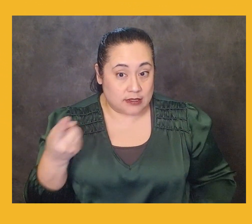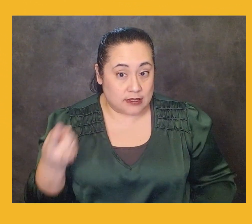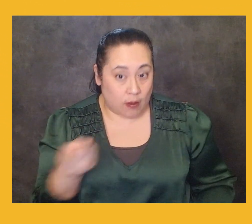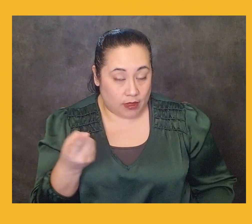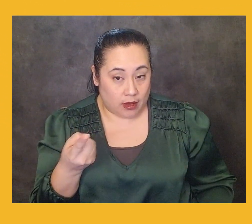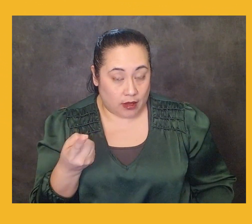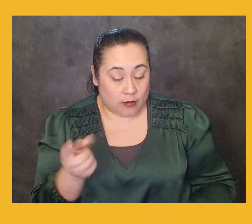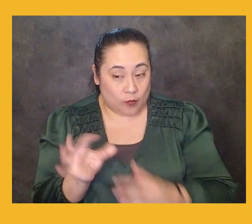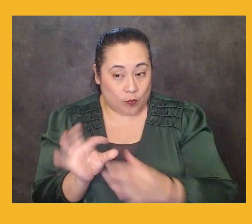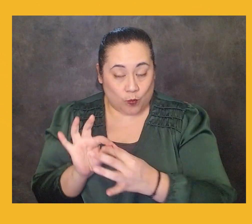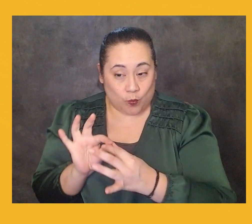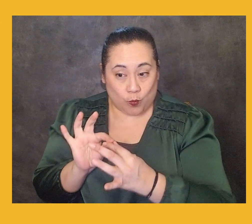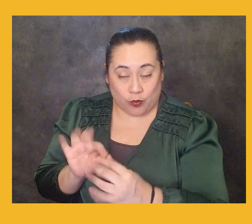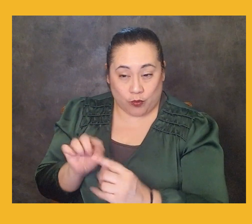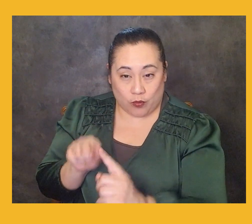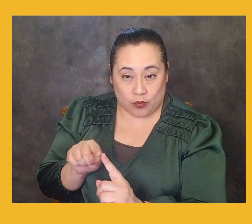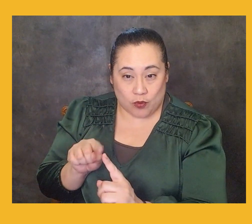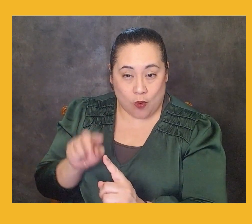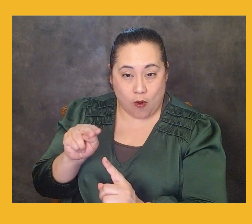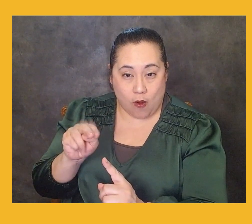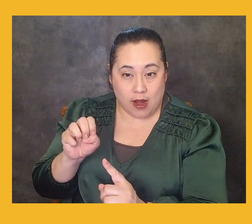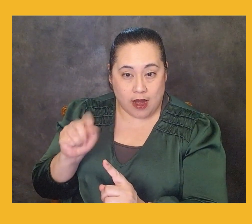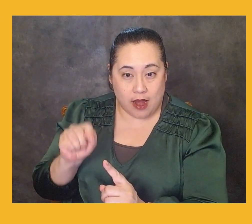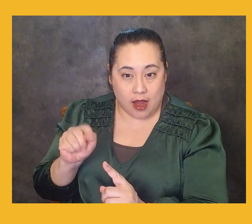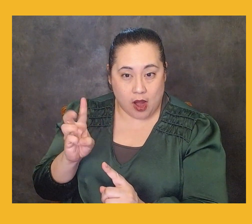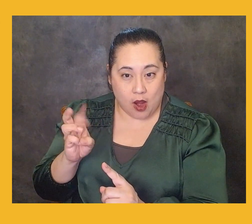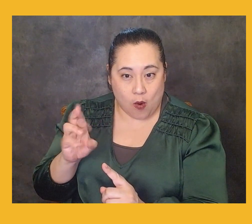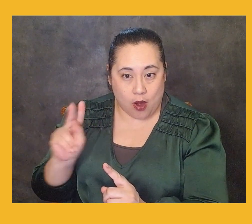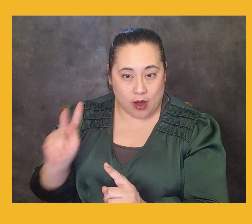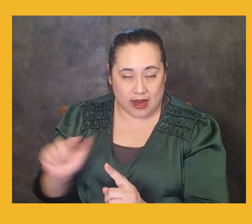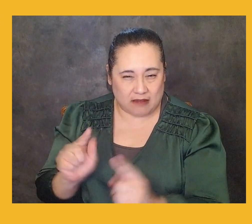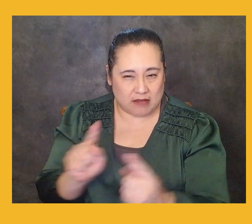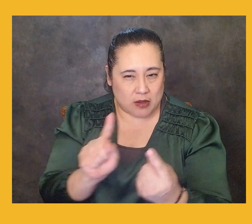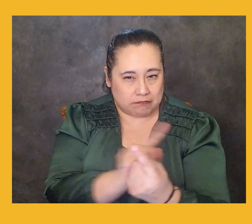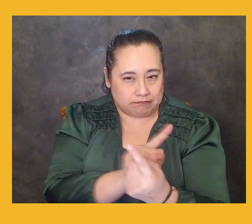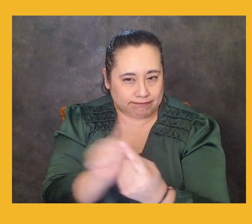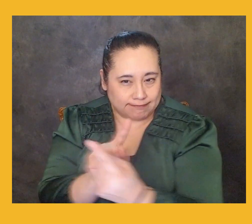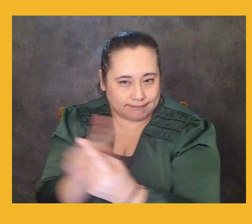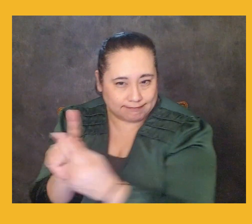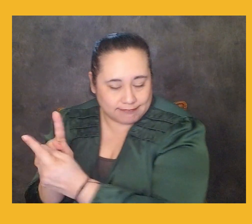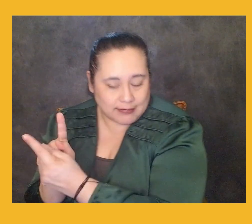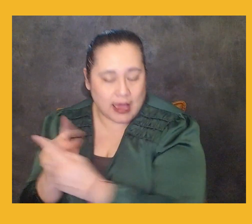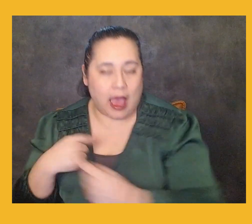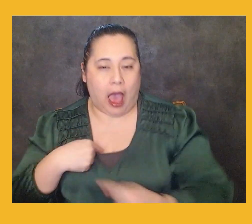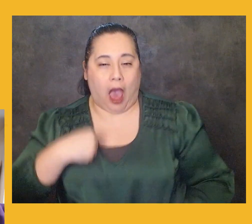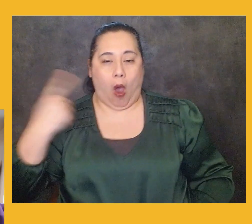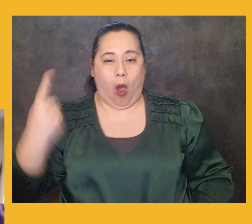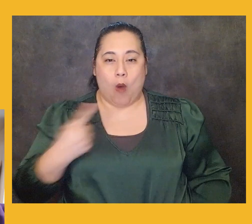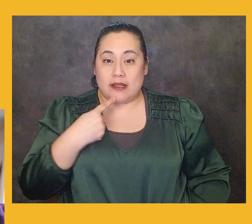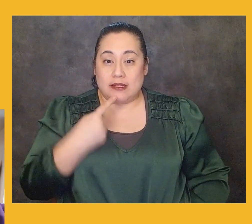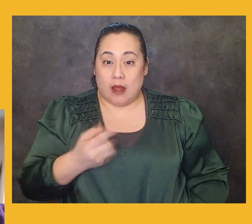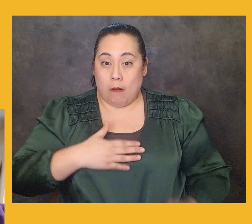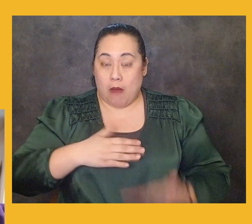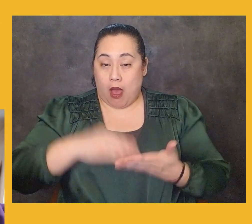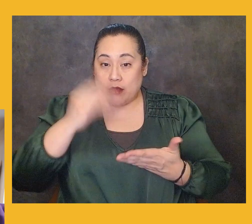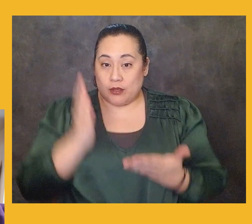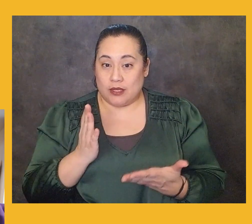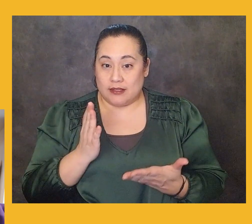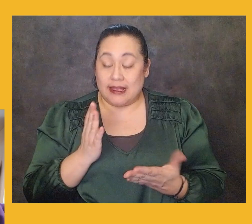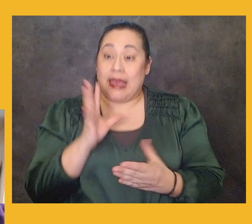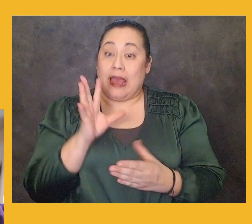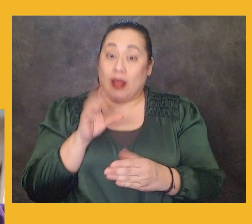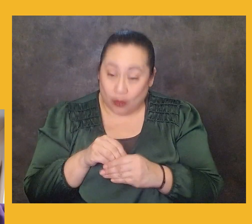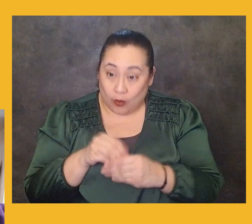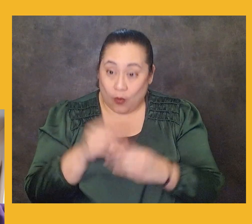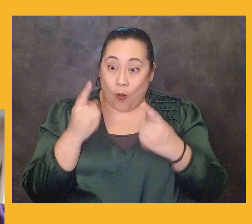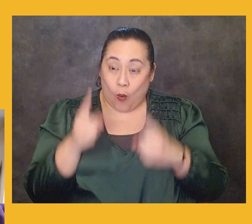I want to tell you something about networking, building your professional contacts.